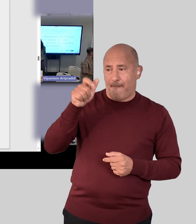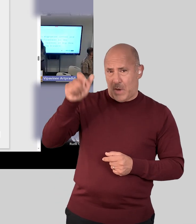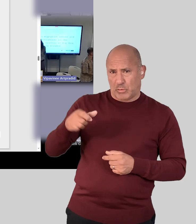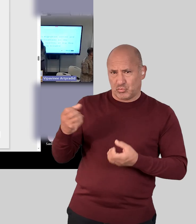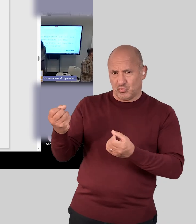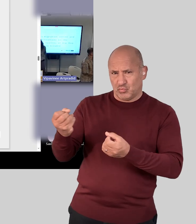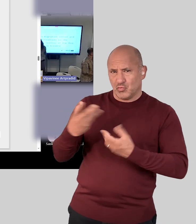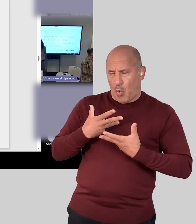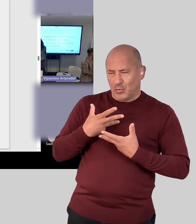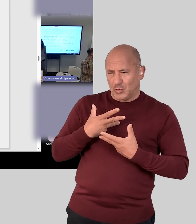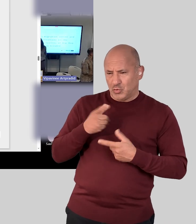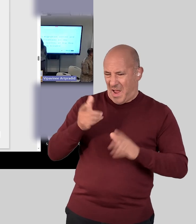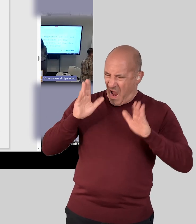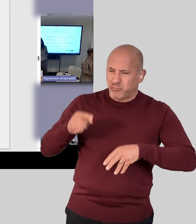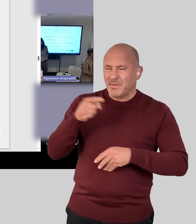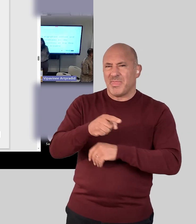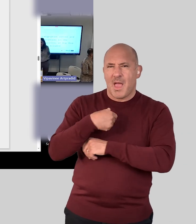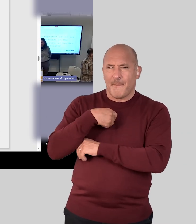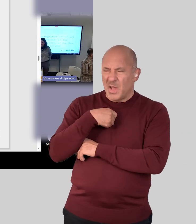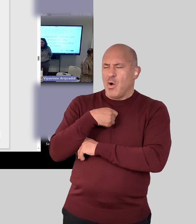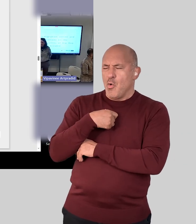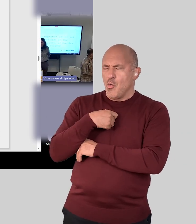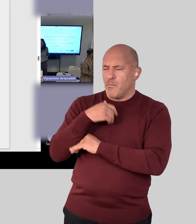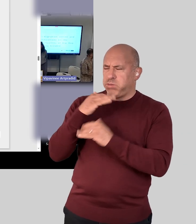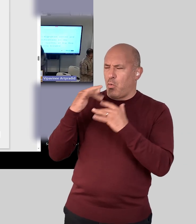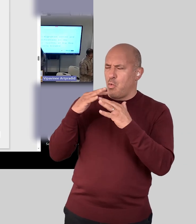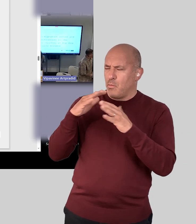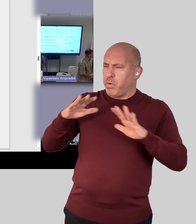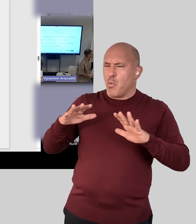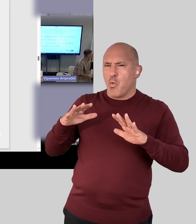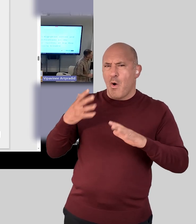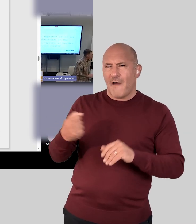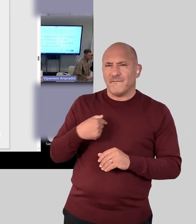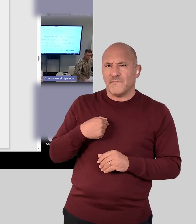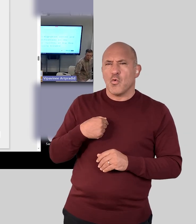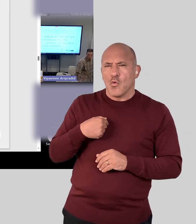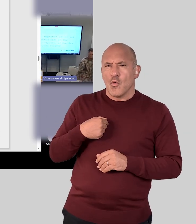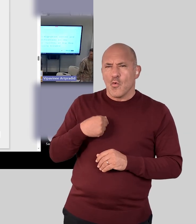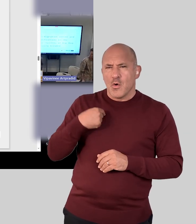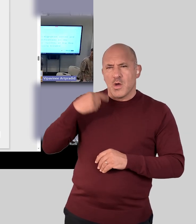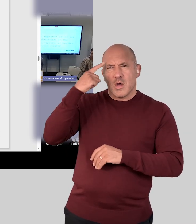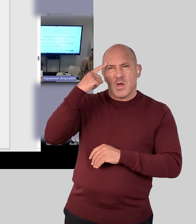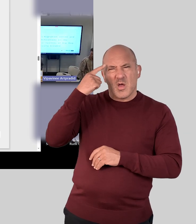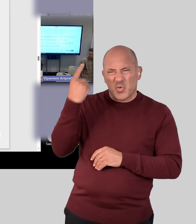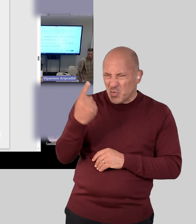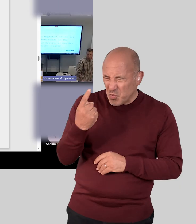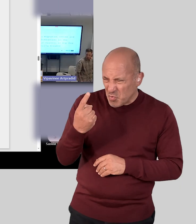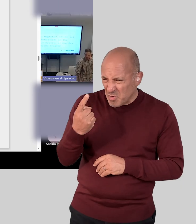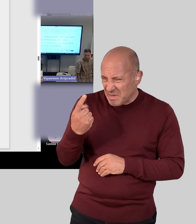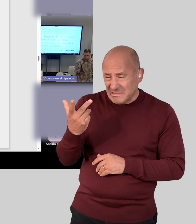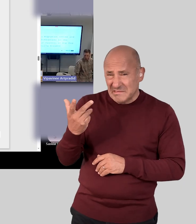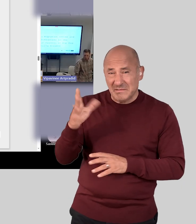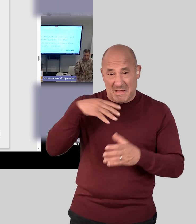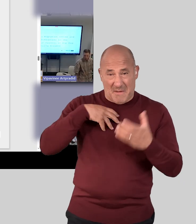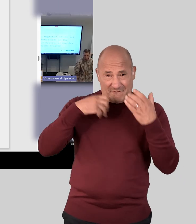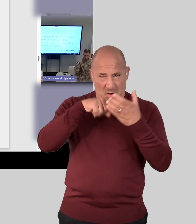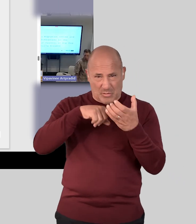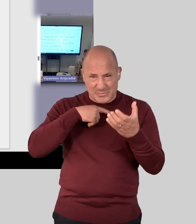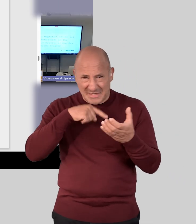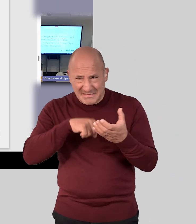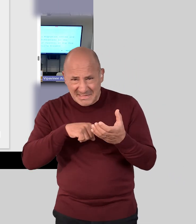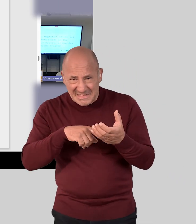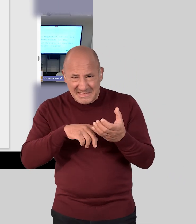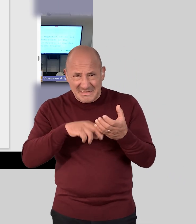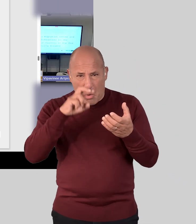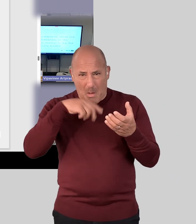Someone said this and it resonated with me. I'm trying to think of who it was. That's why I keep looking at my phone, because I'm trying to. Hopefully by